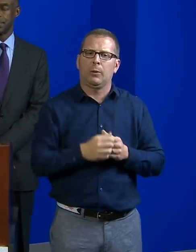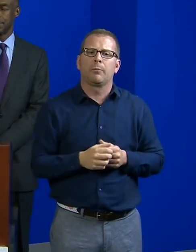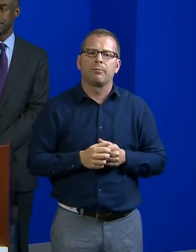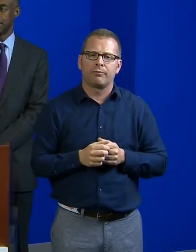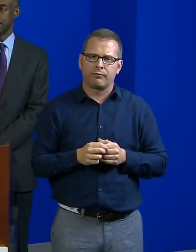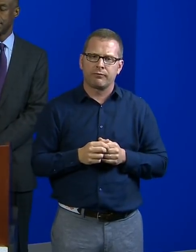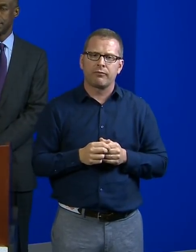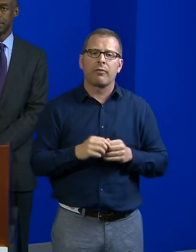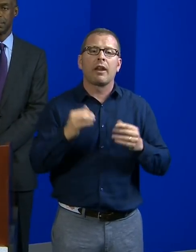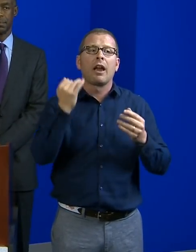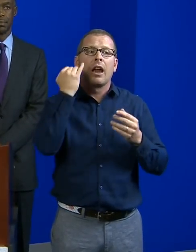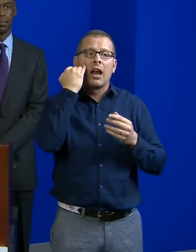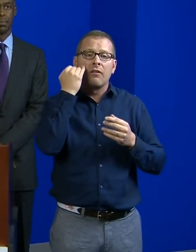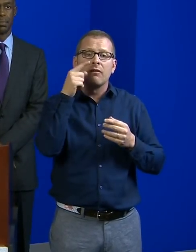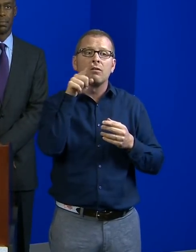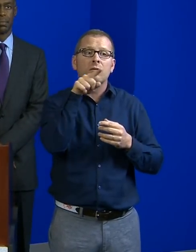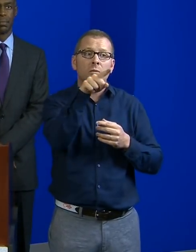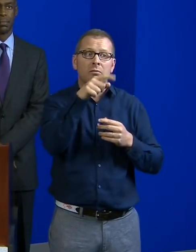beginning tomorrow at noon.